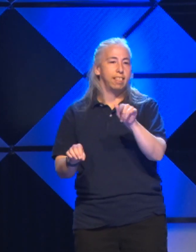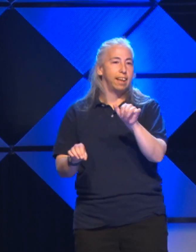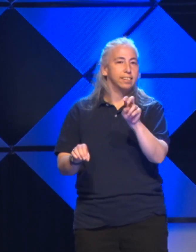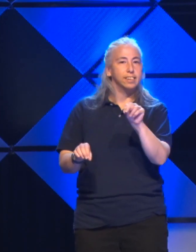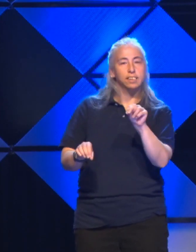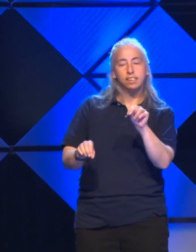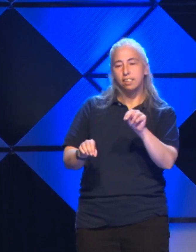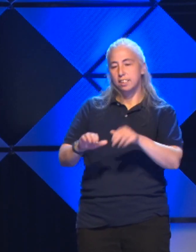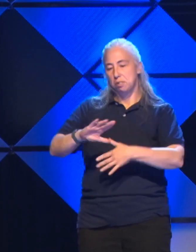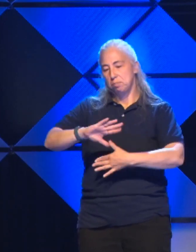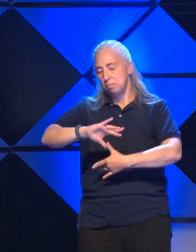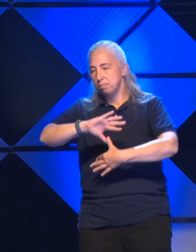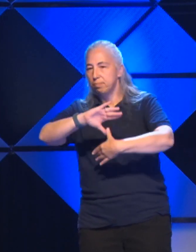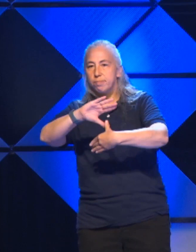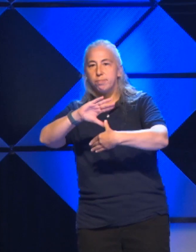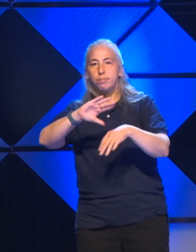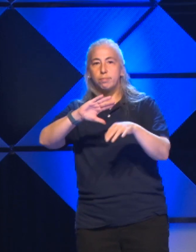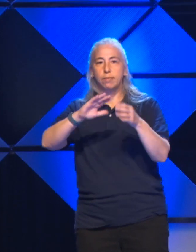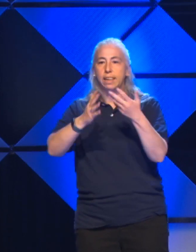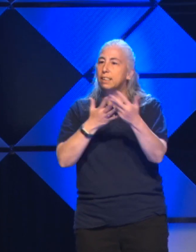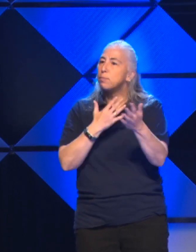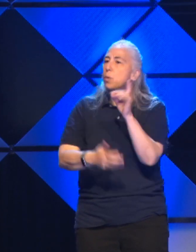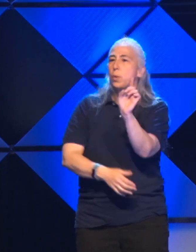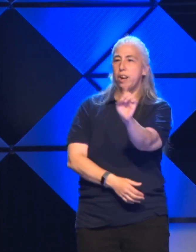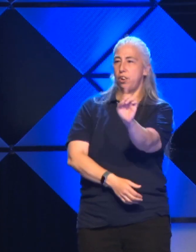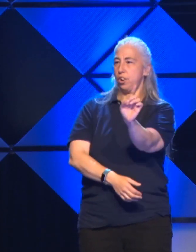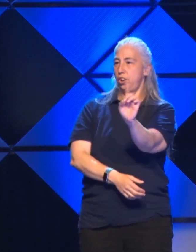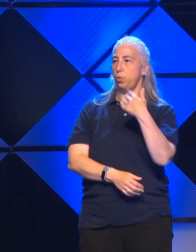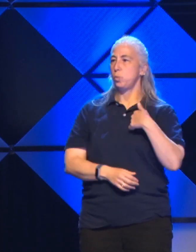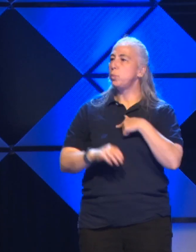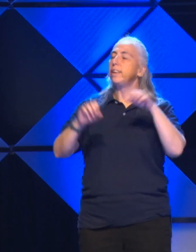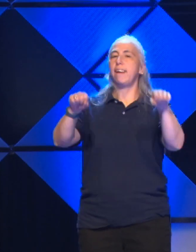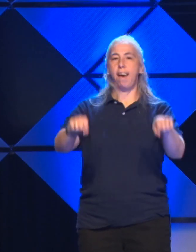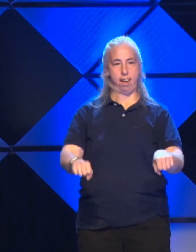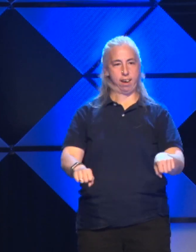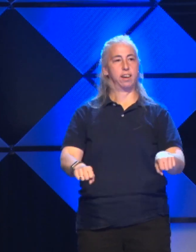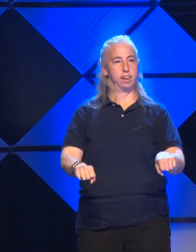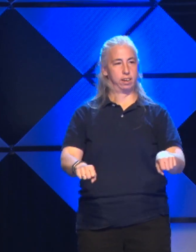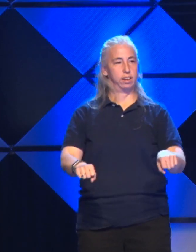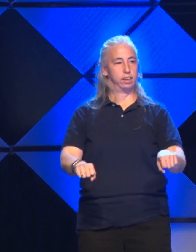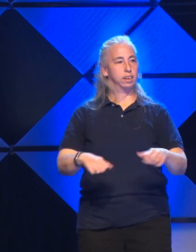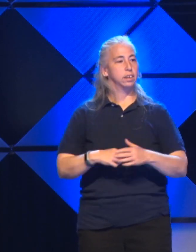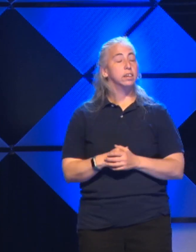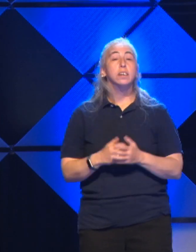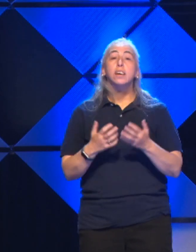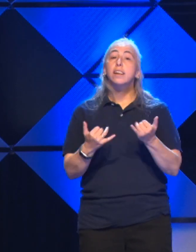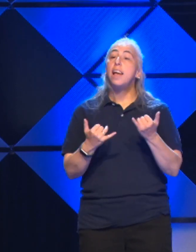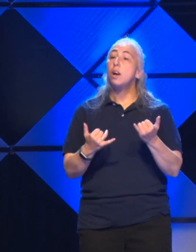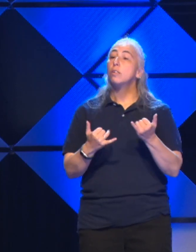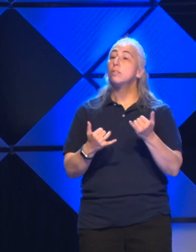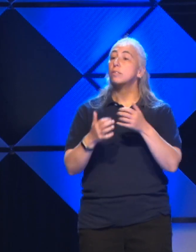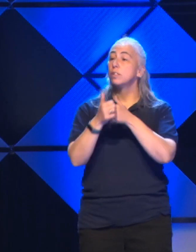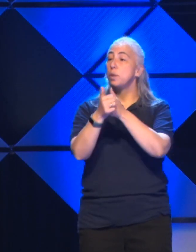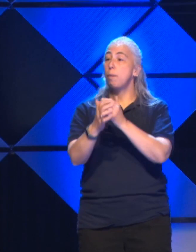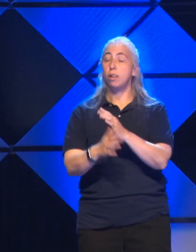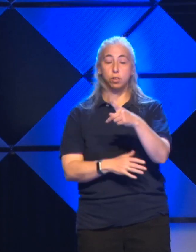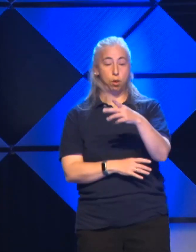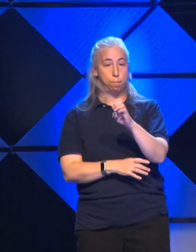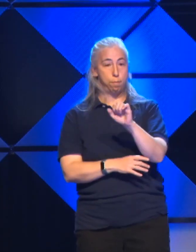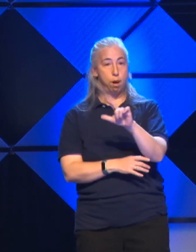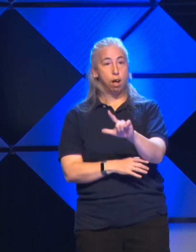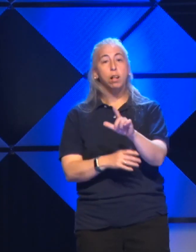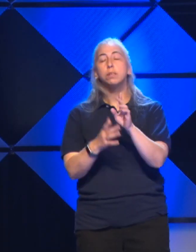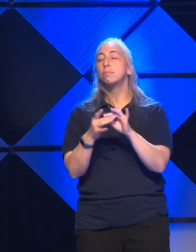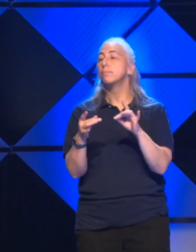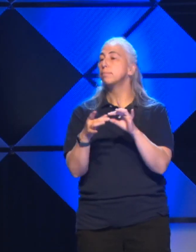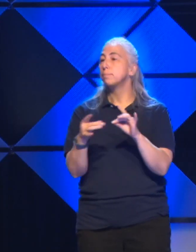will be, we can do it. And I will close with the words of Apostle Paul that says, I can